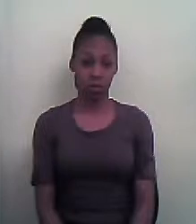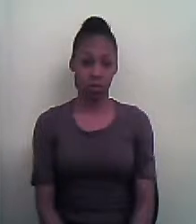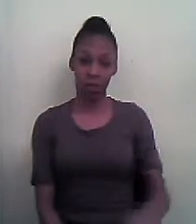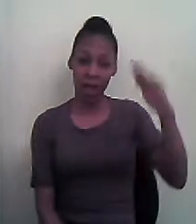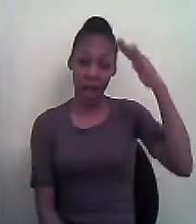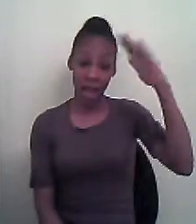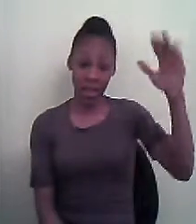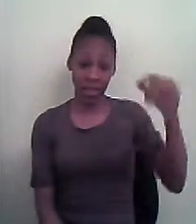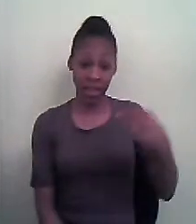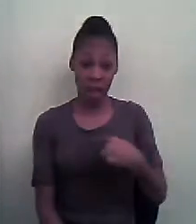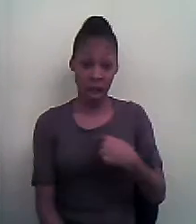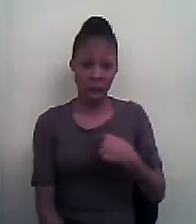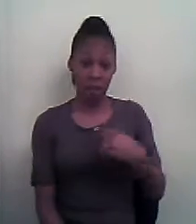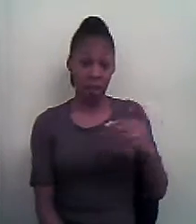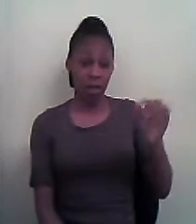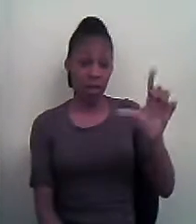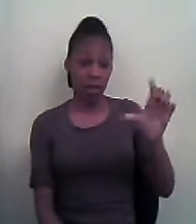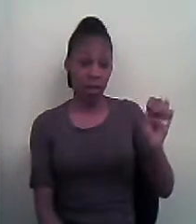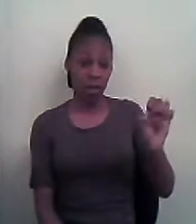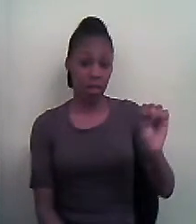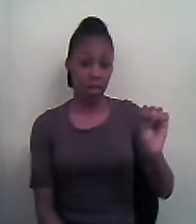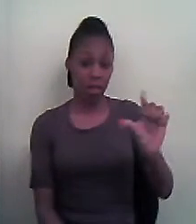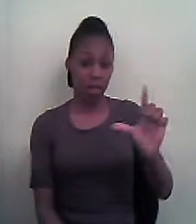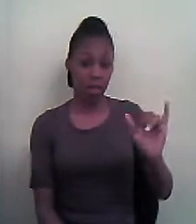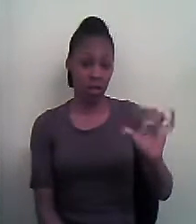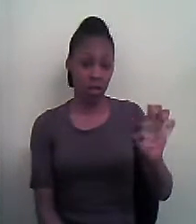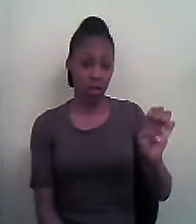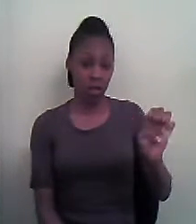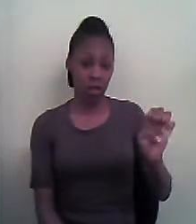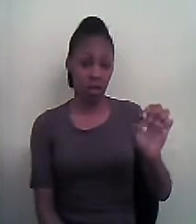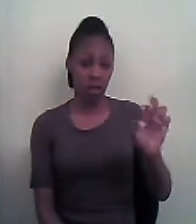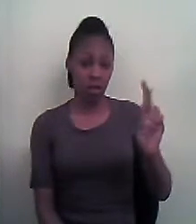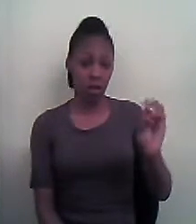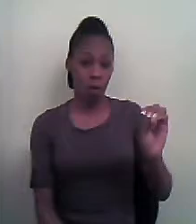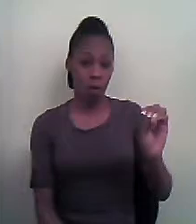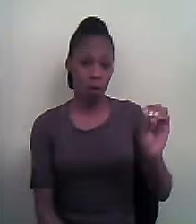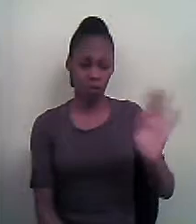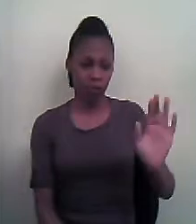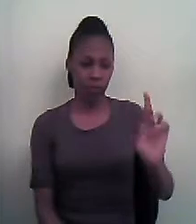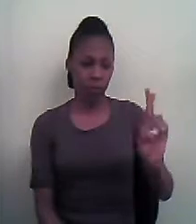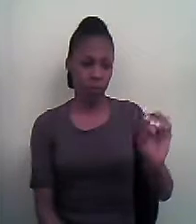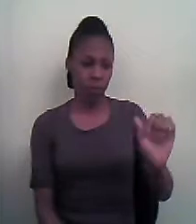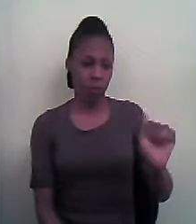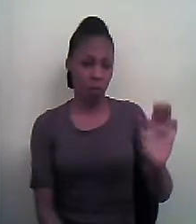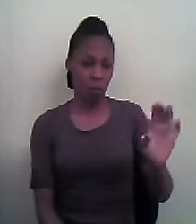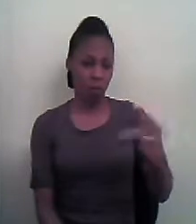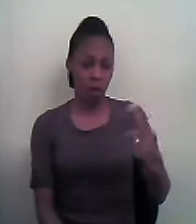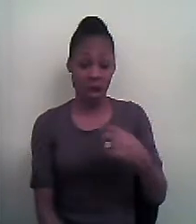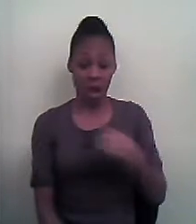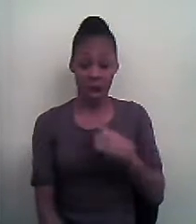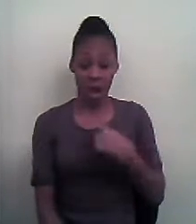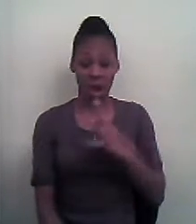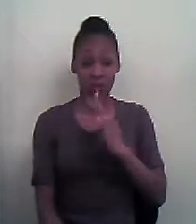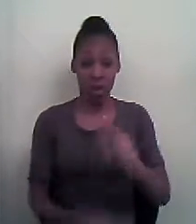Hi there, I'm Leslie Rock, and I'm going to talk about creating reading, writing, and research assignments for students in